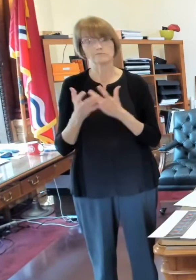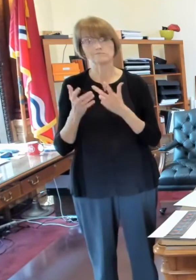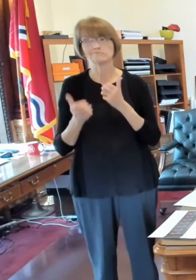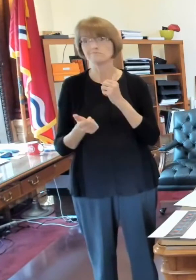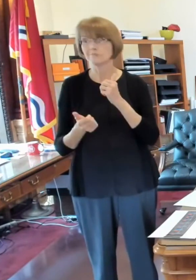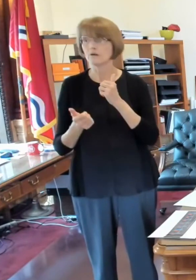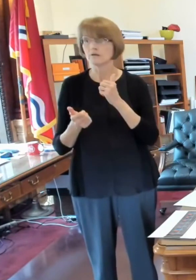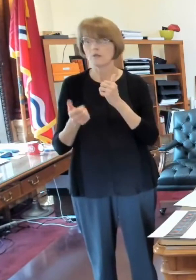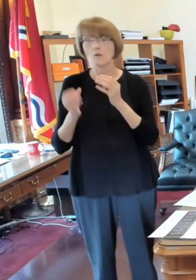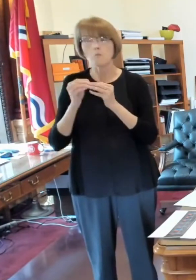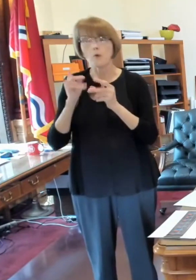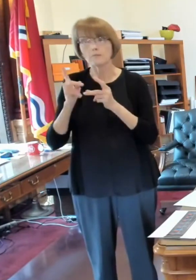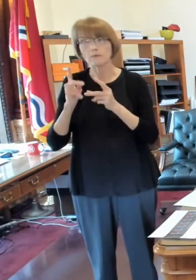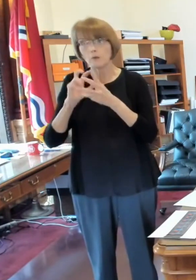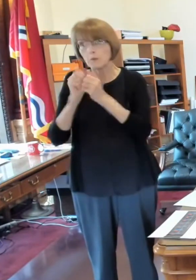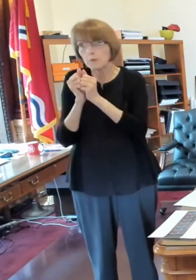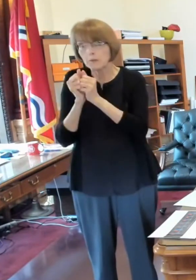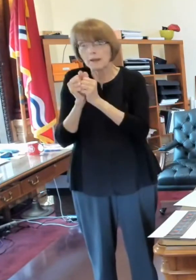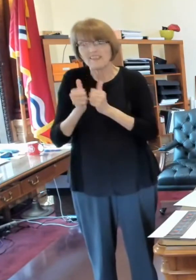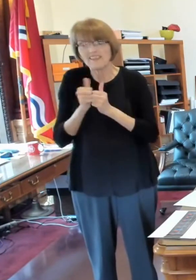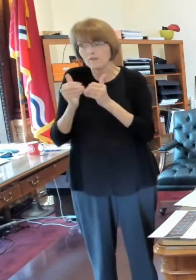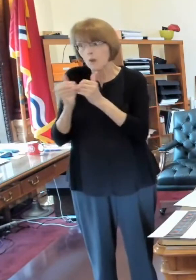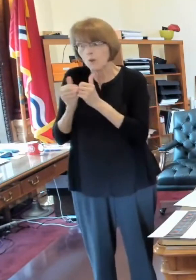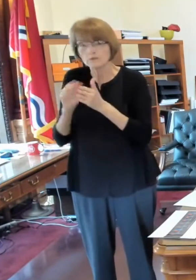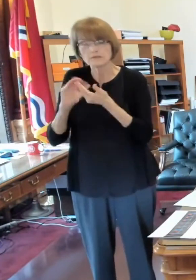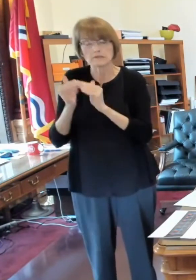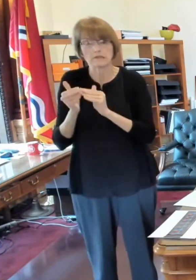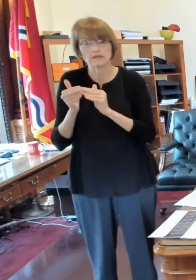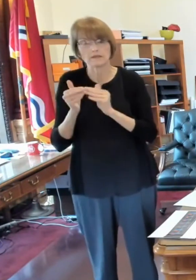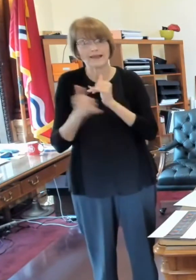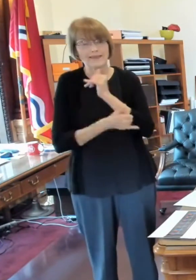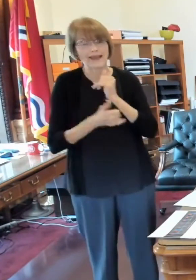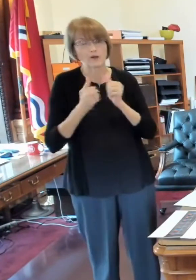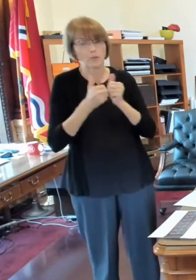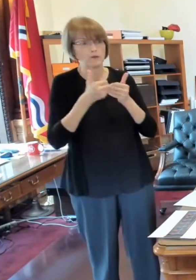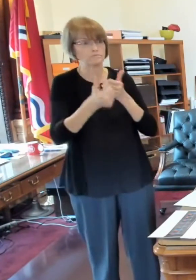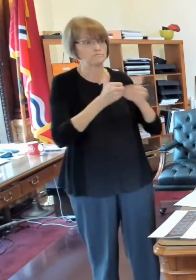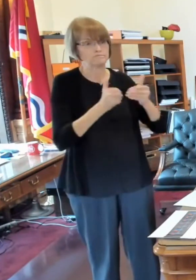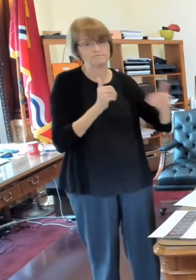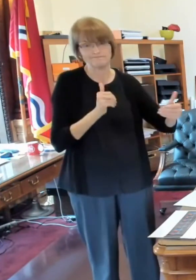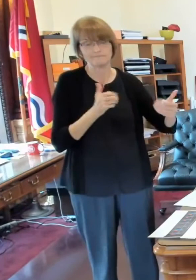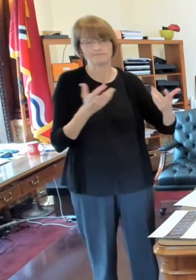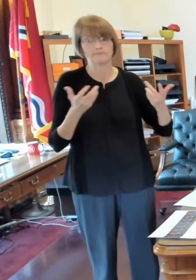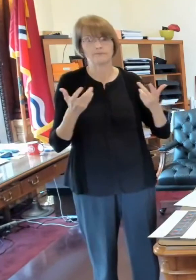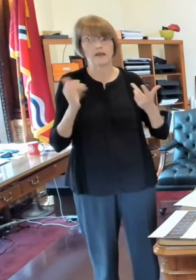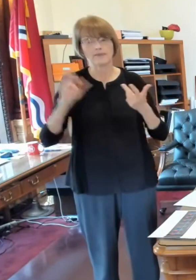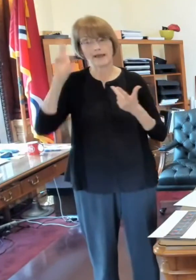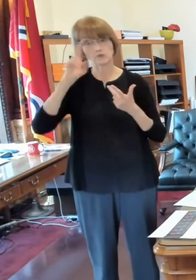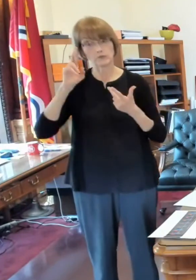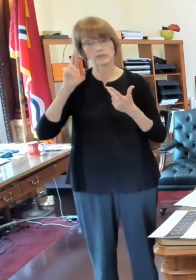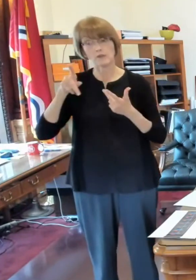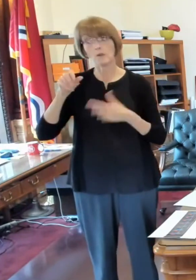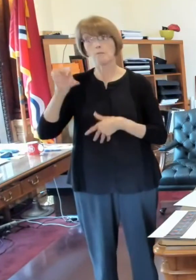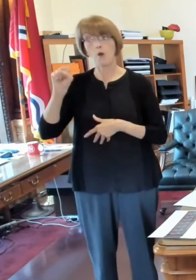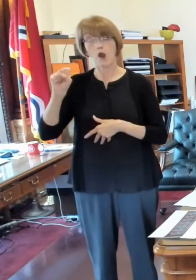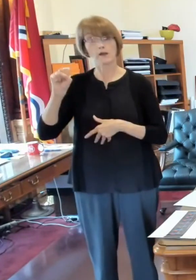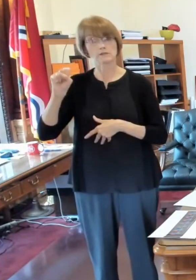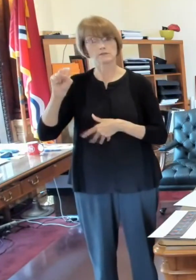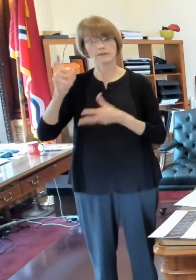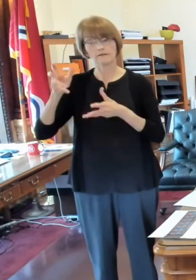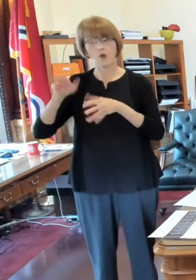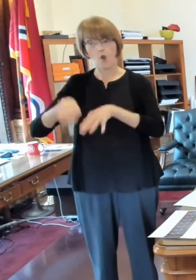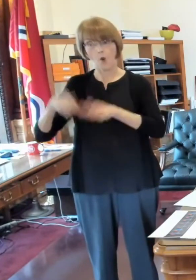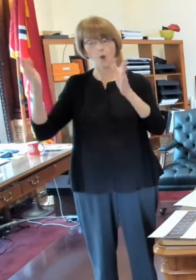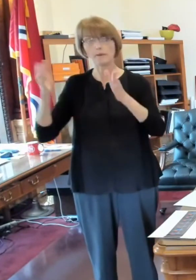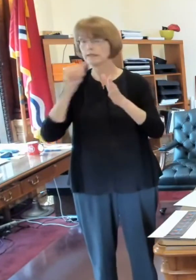most cases. And so, that's one of the reasons we left our parks open, always. We never